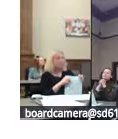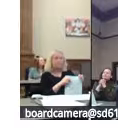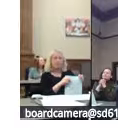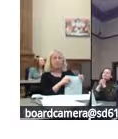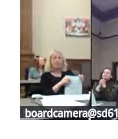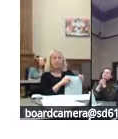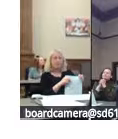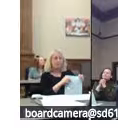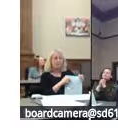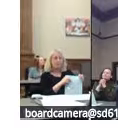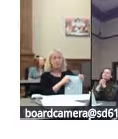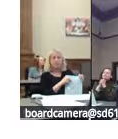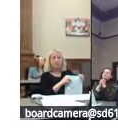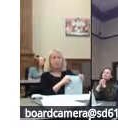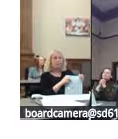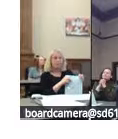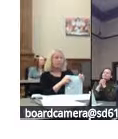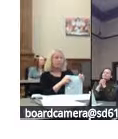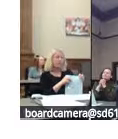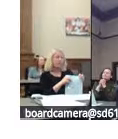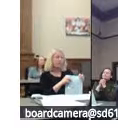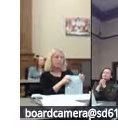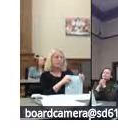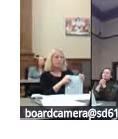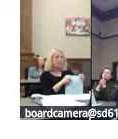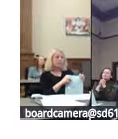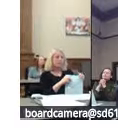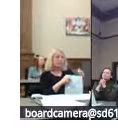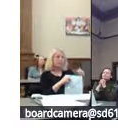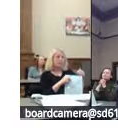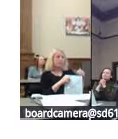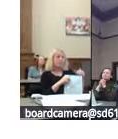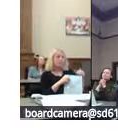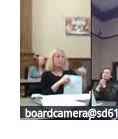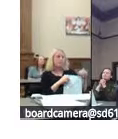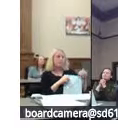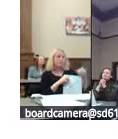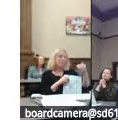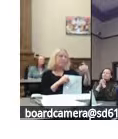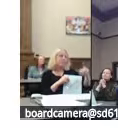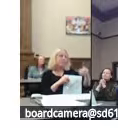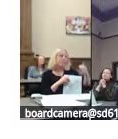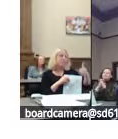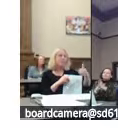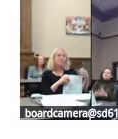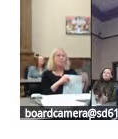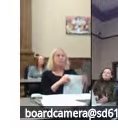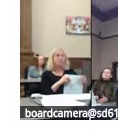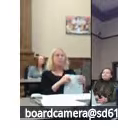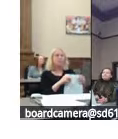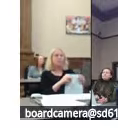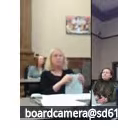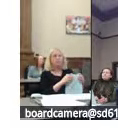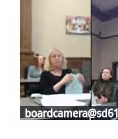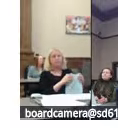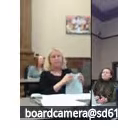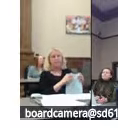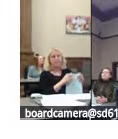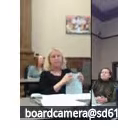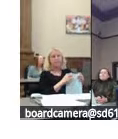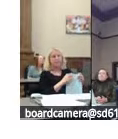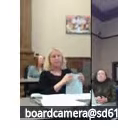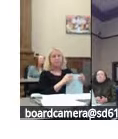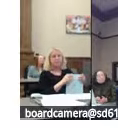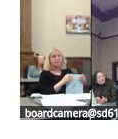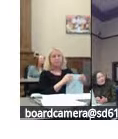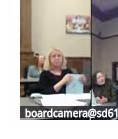about Cedar Hill, we have to get an architect involved, get drawings involved, get permits. So you're at least a year to a year and a half after that approval deadline.